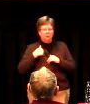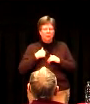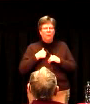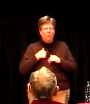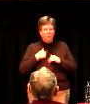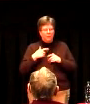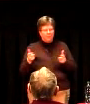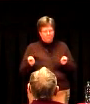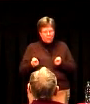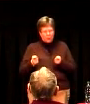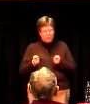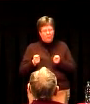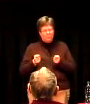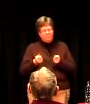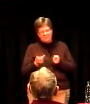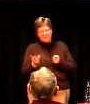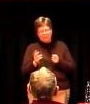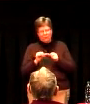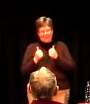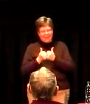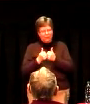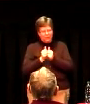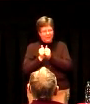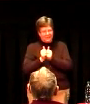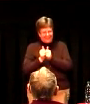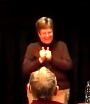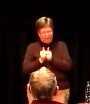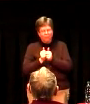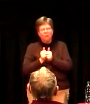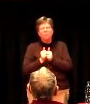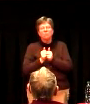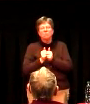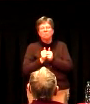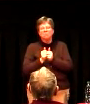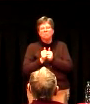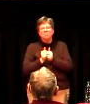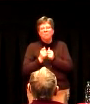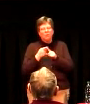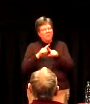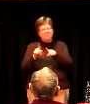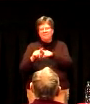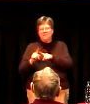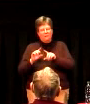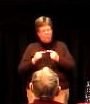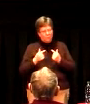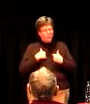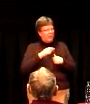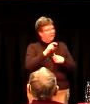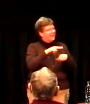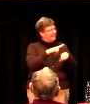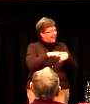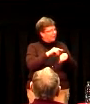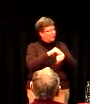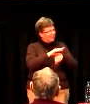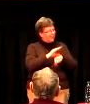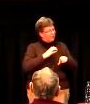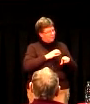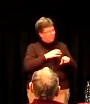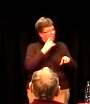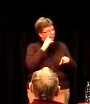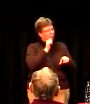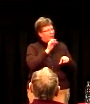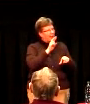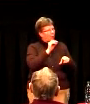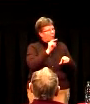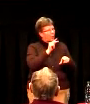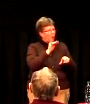the existing agencies from a whole slew of groups. We had the National Advisory Committee for Aeronautics